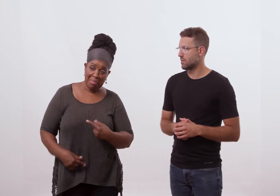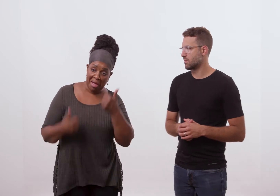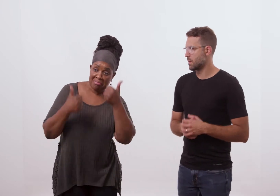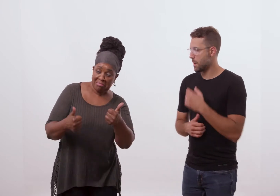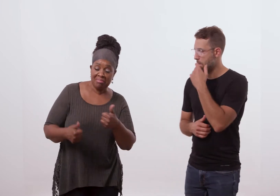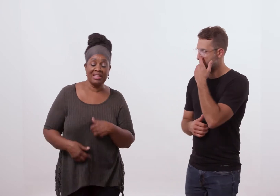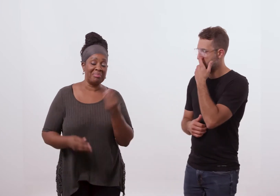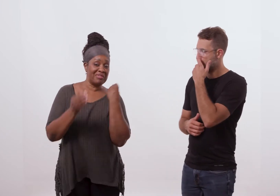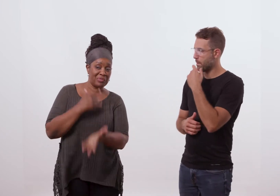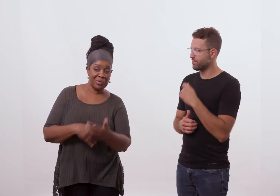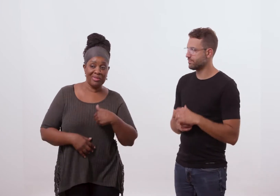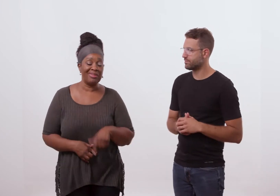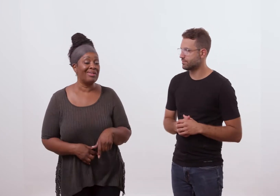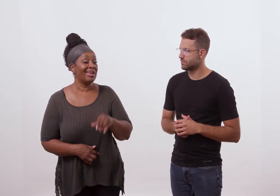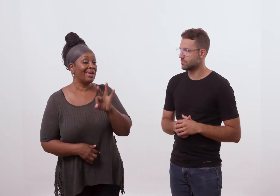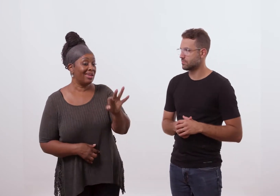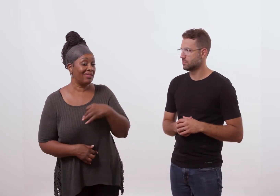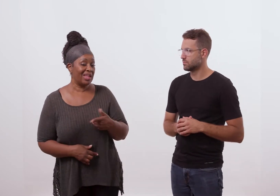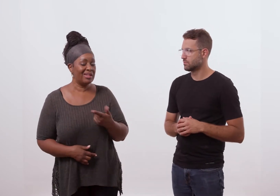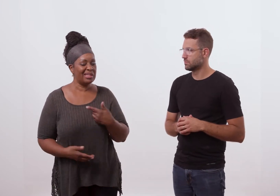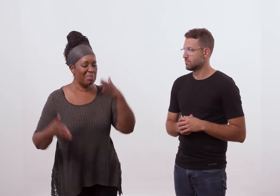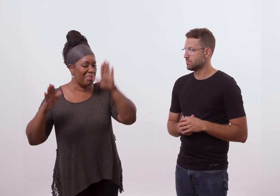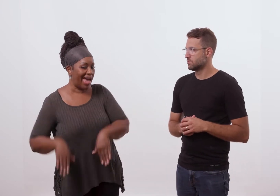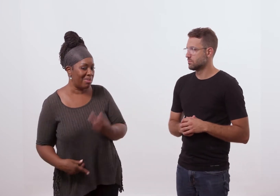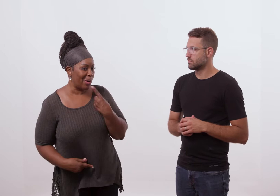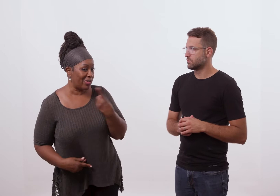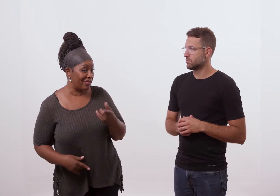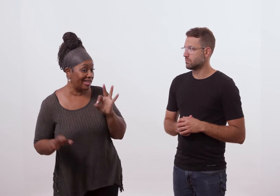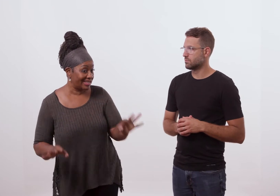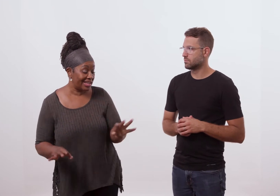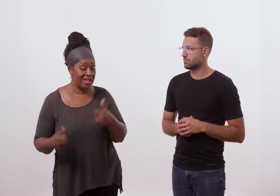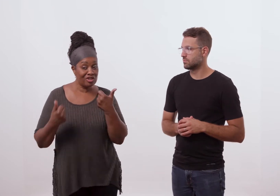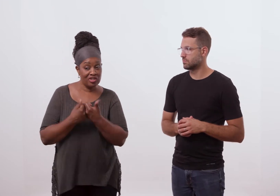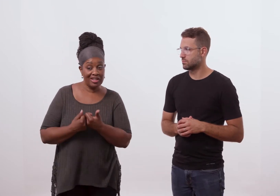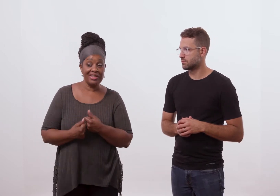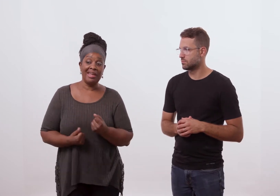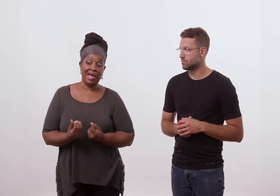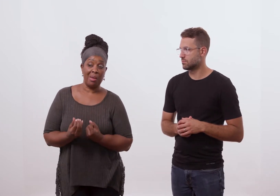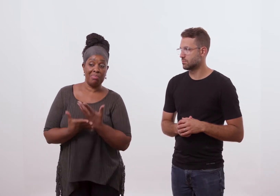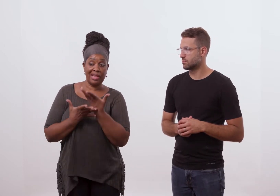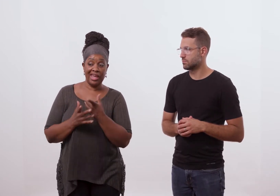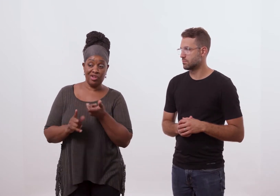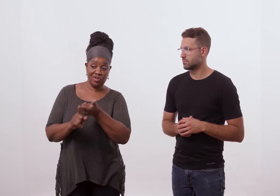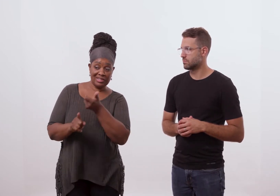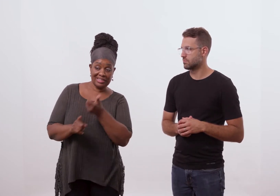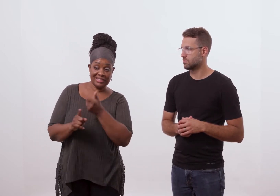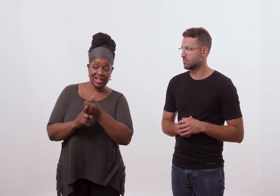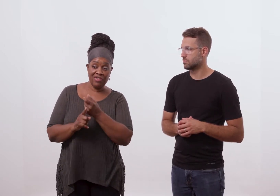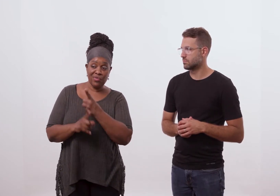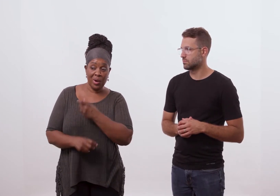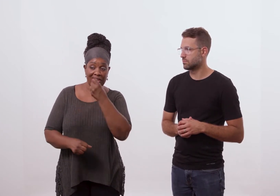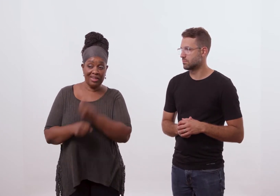what, place a friendly wager? What? I'll make a plant grower out of you before a cycle of the